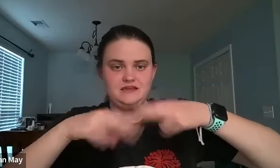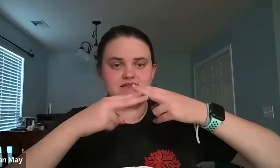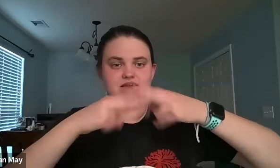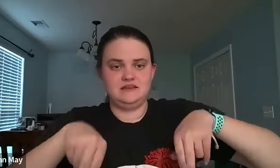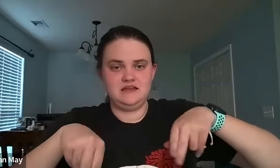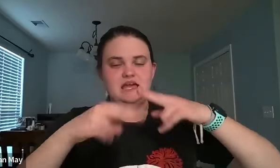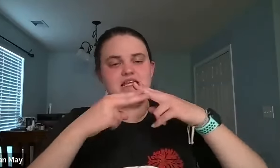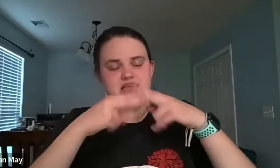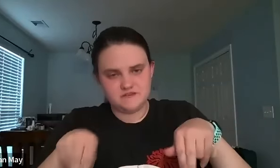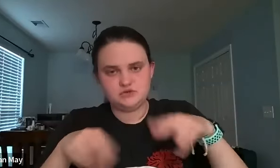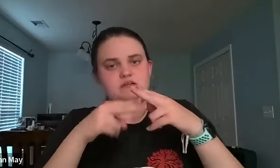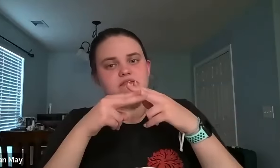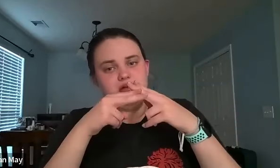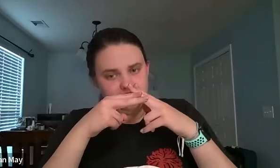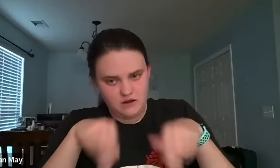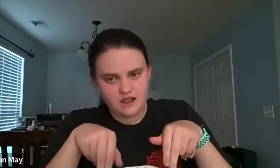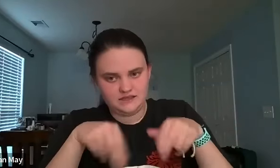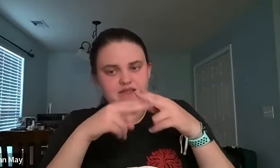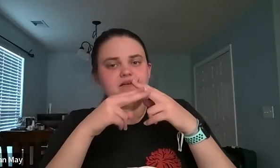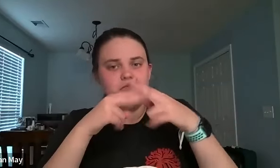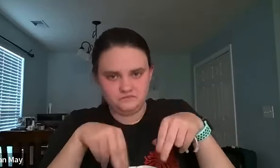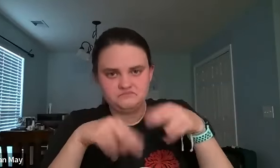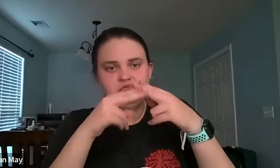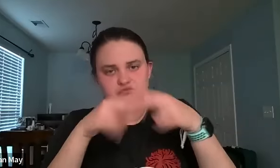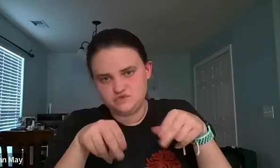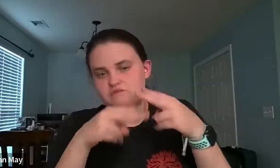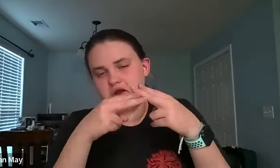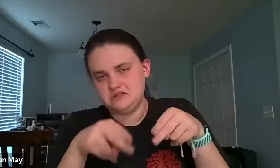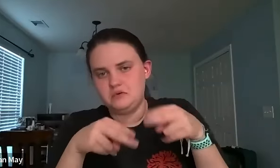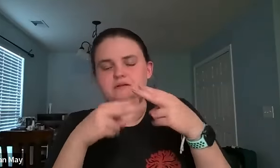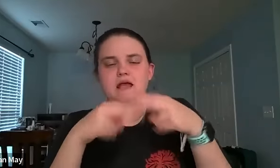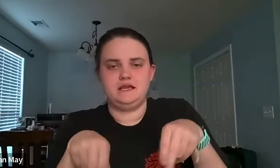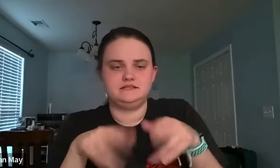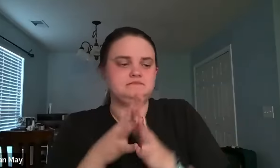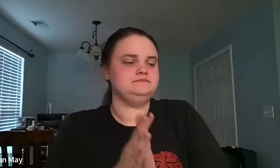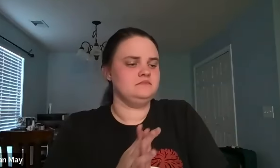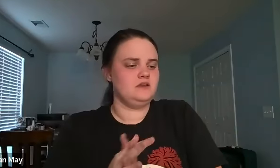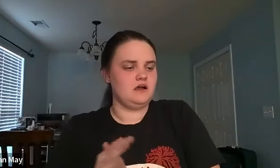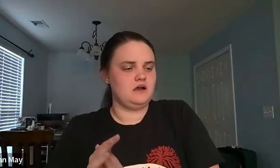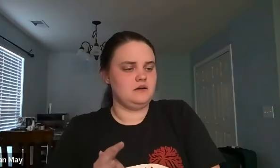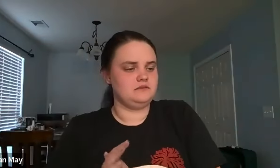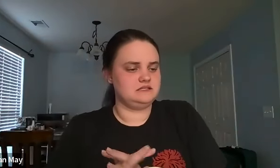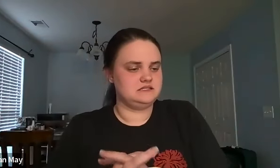eggs. And it's that visual of like the egg cracking. So very to the point, eggs. Let's